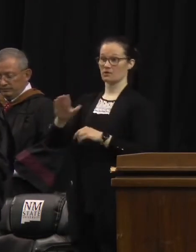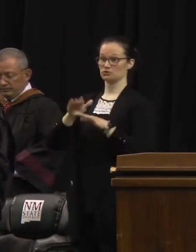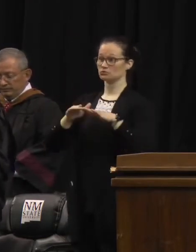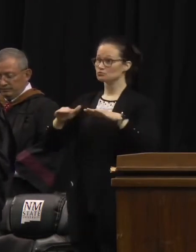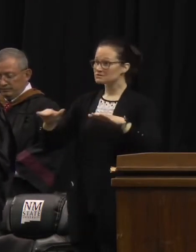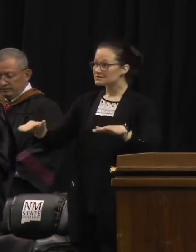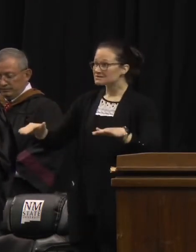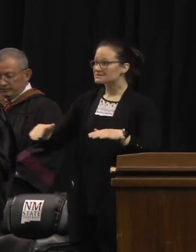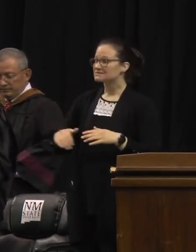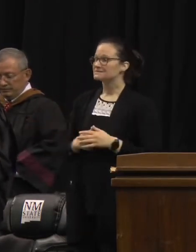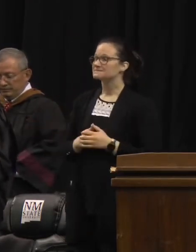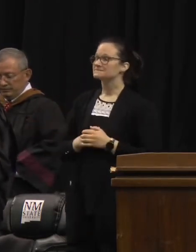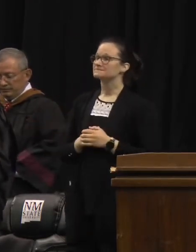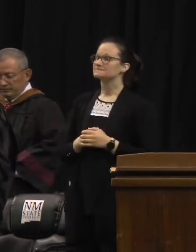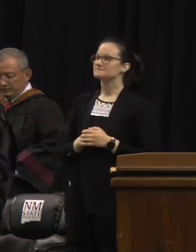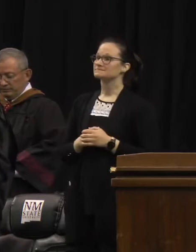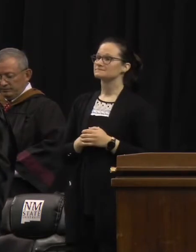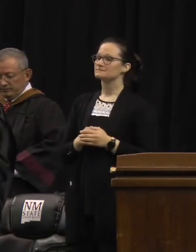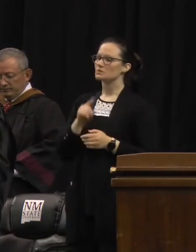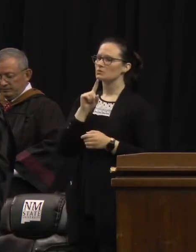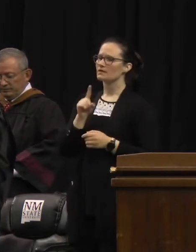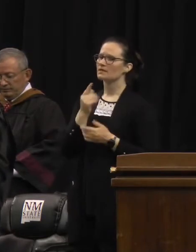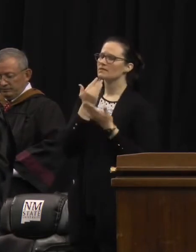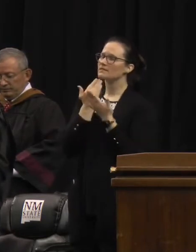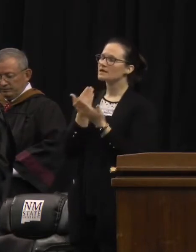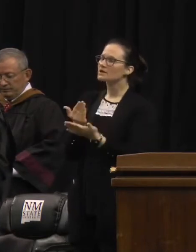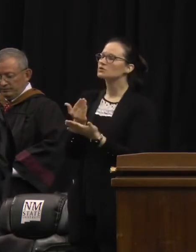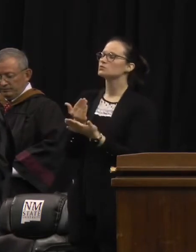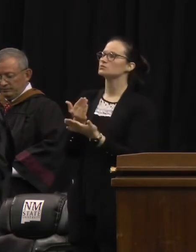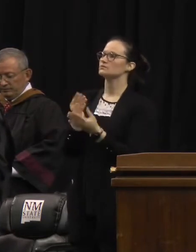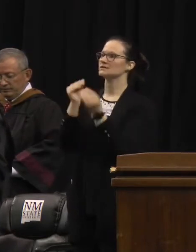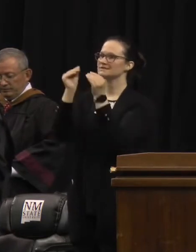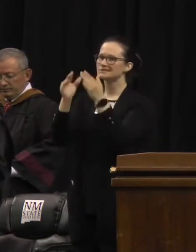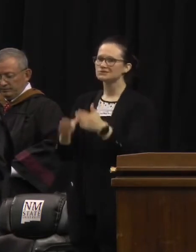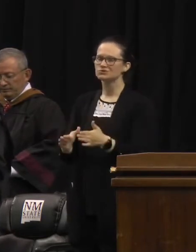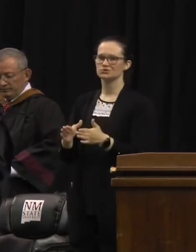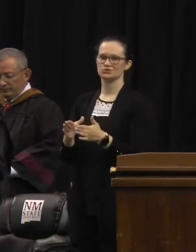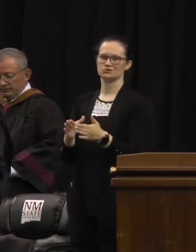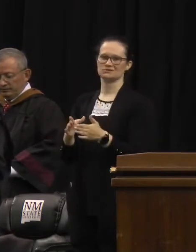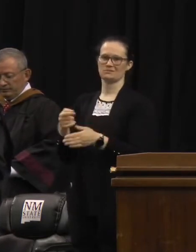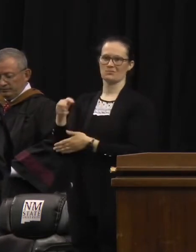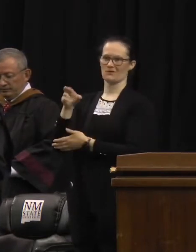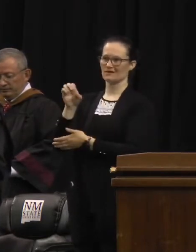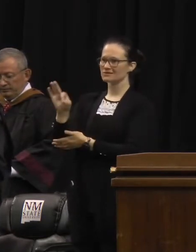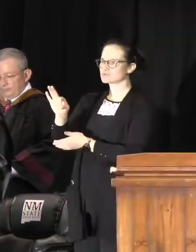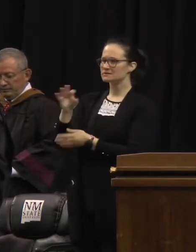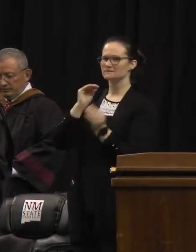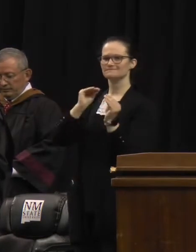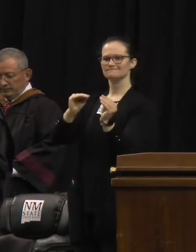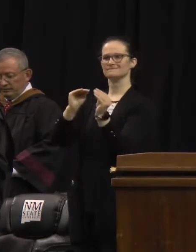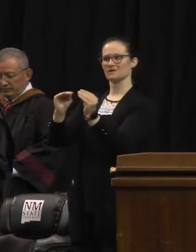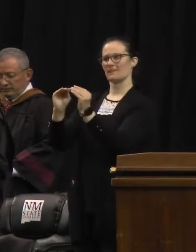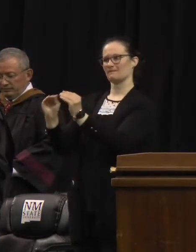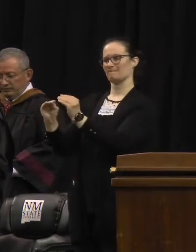children. Certainly, we thank you for the instructors and the professors who have taught them.